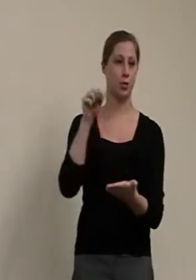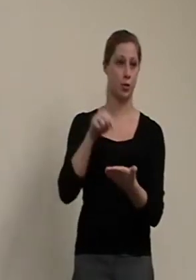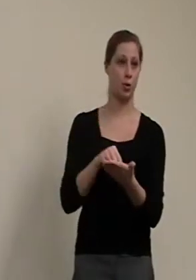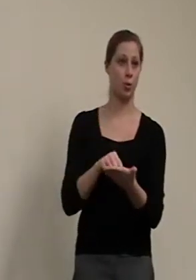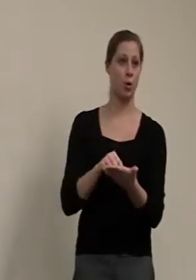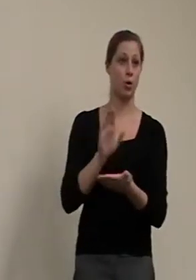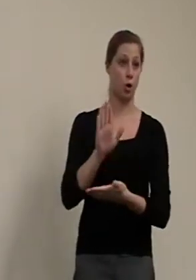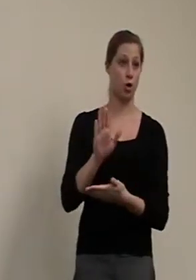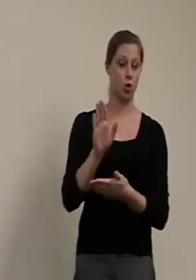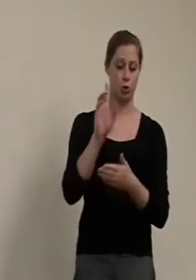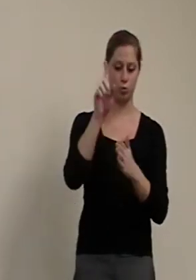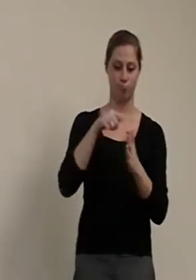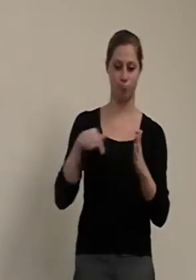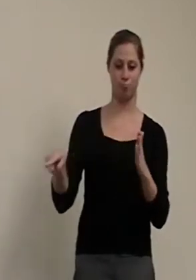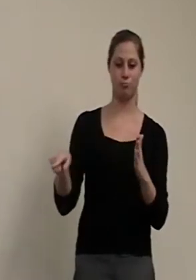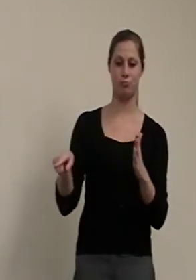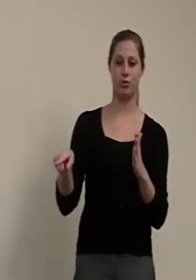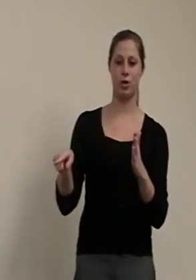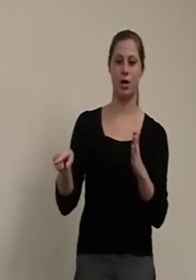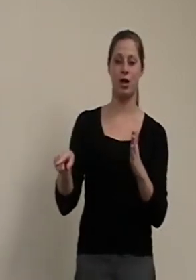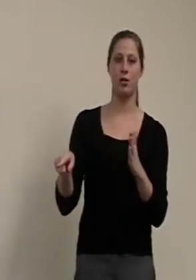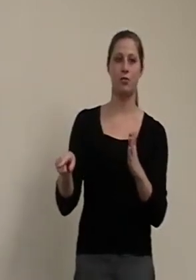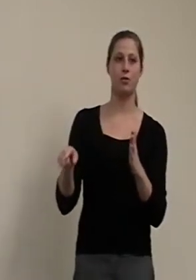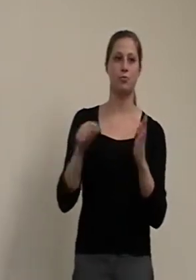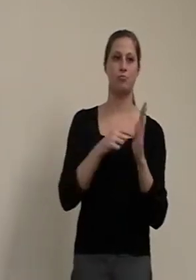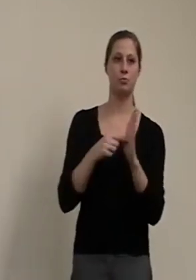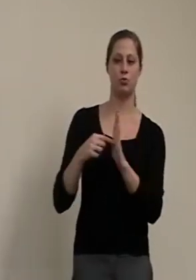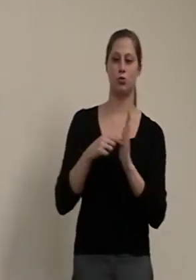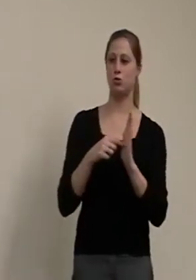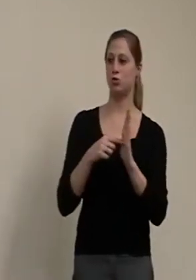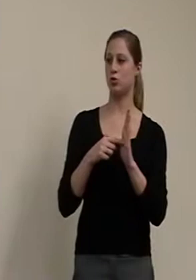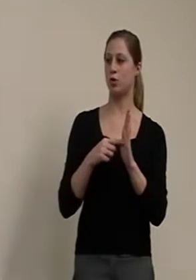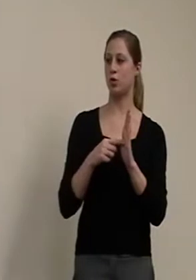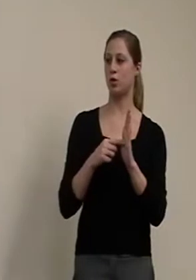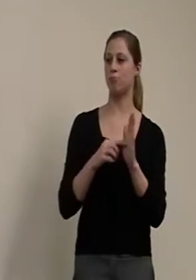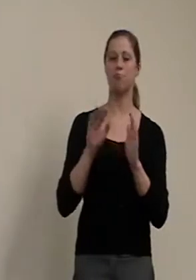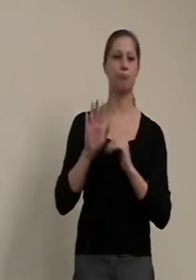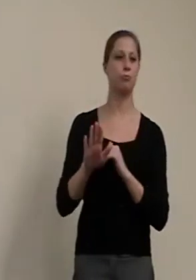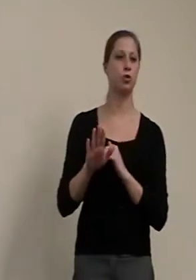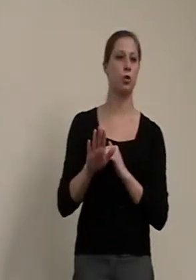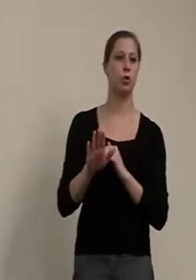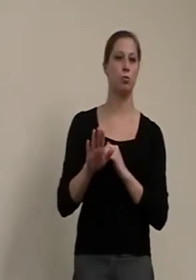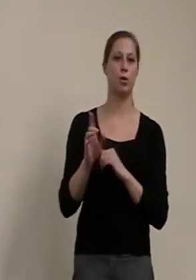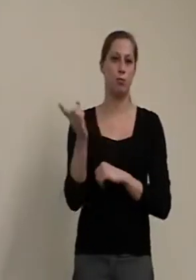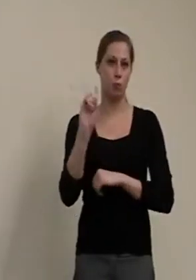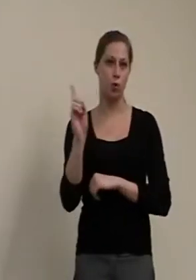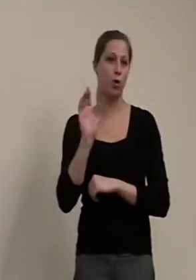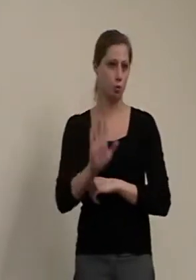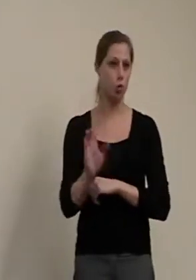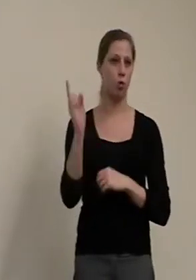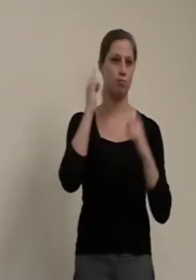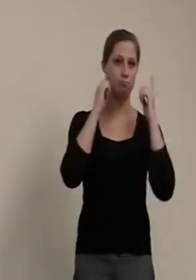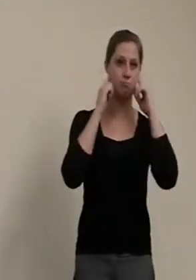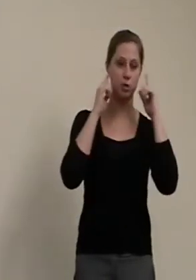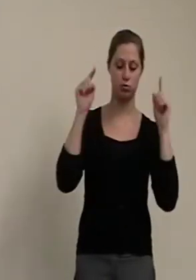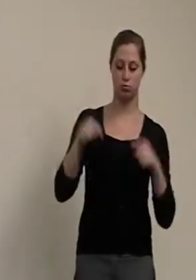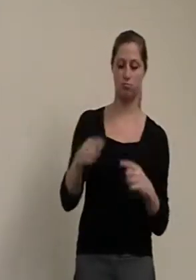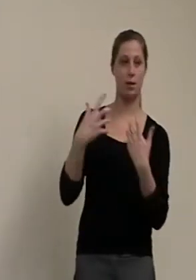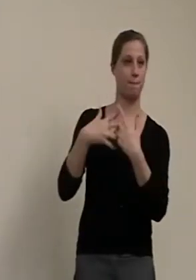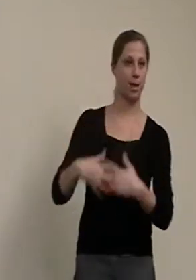time that I presented it to you. And then I made the mark on the graph. These two marks right here that have the arrows attached is